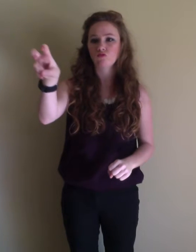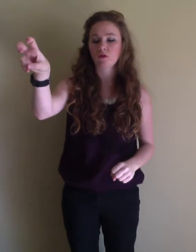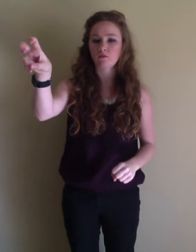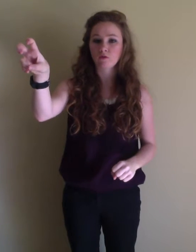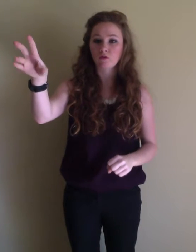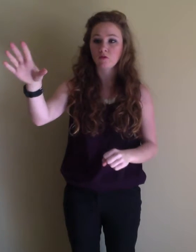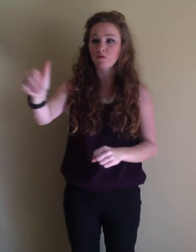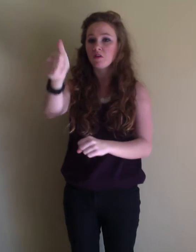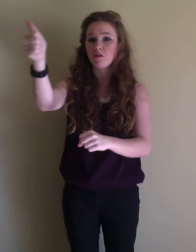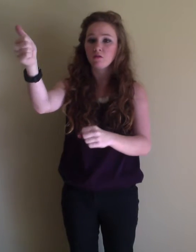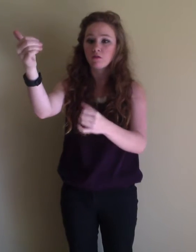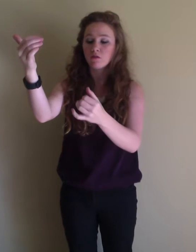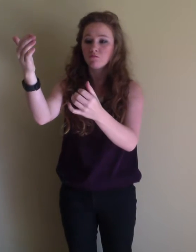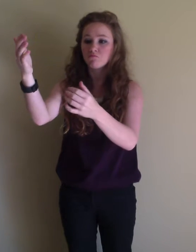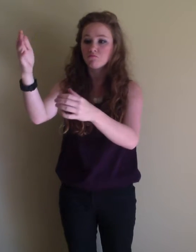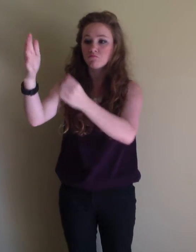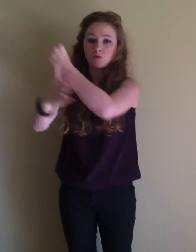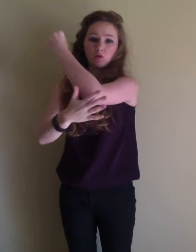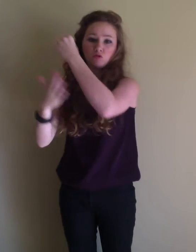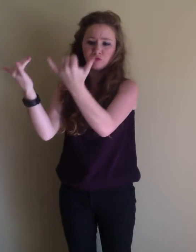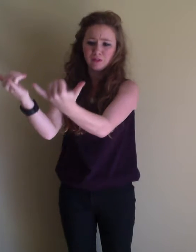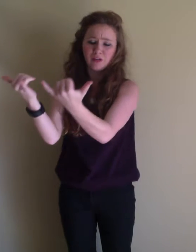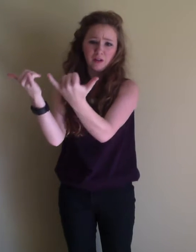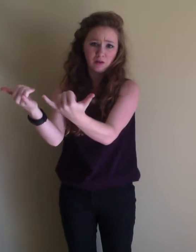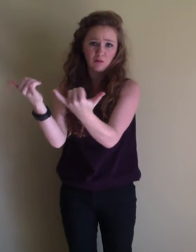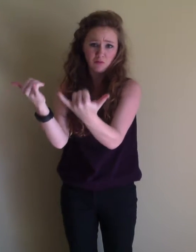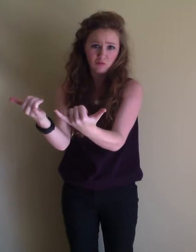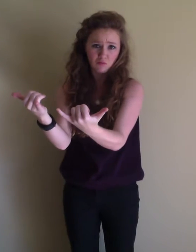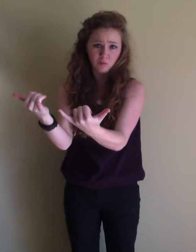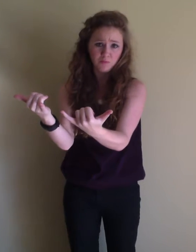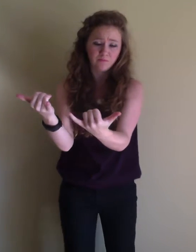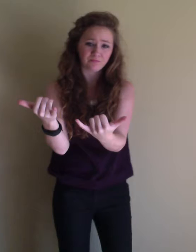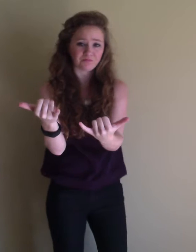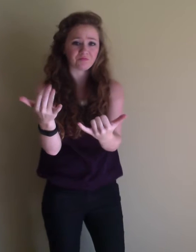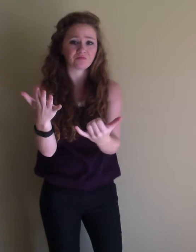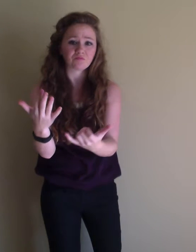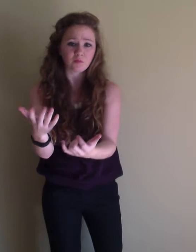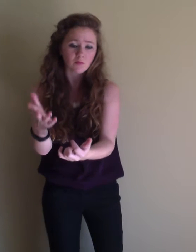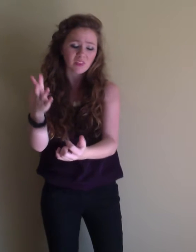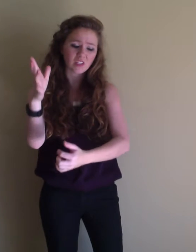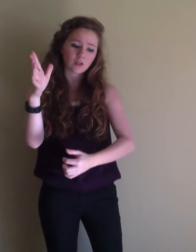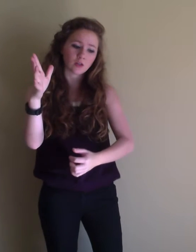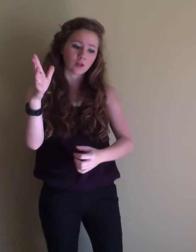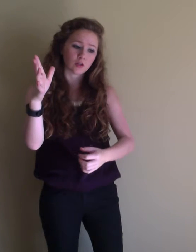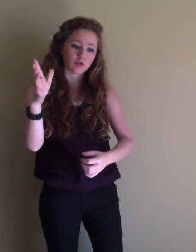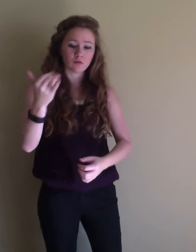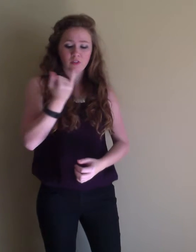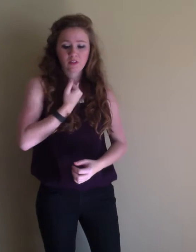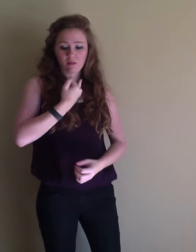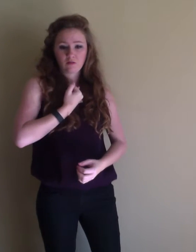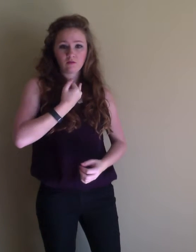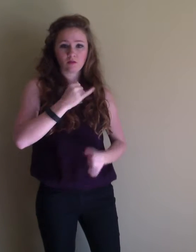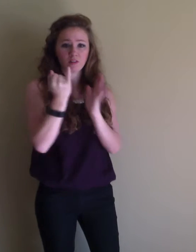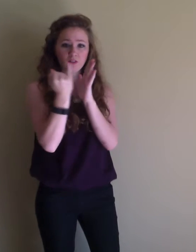you'll say, I'm from America, I'm from the United States. You won't say, I'm from Minnesota, or I'm from St. Michael. You'll probably identify by your country first, then maybe your